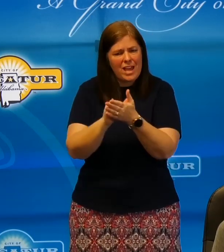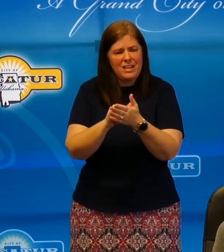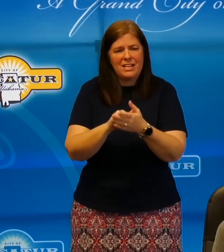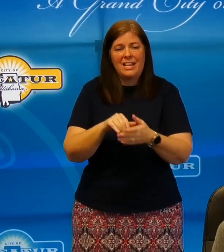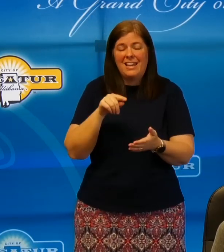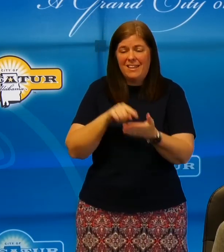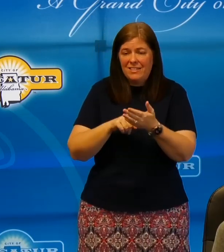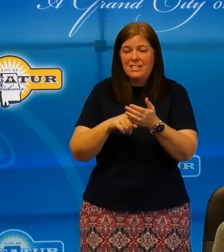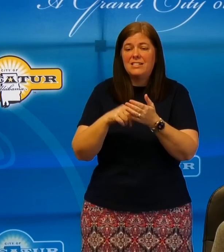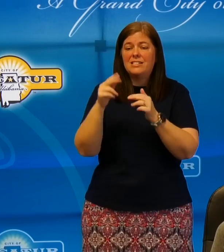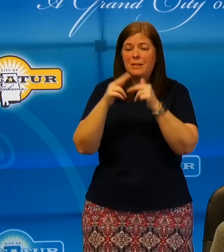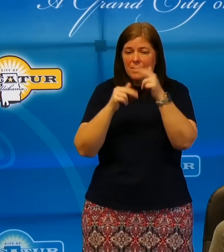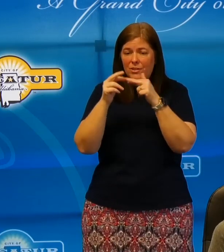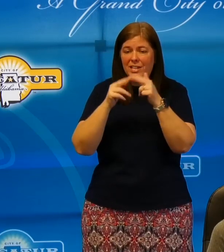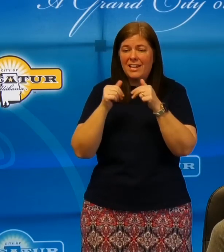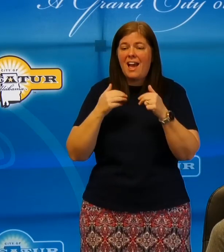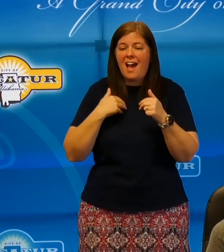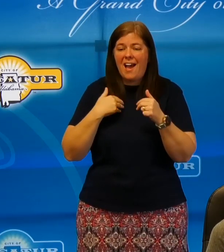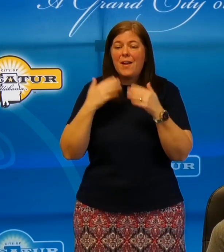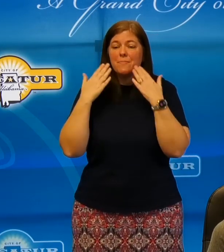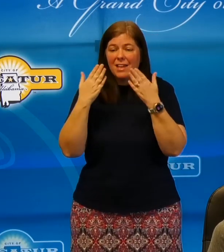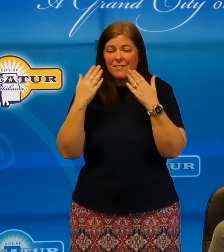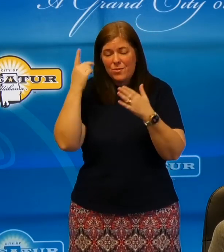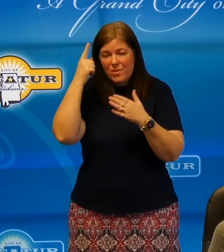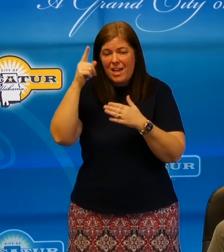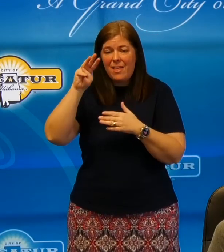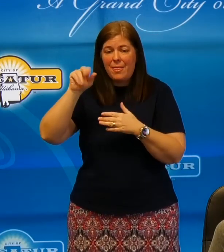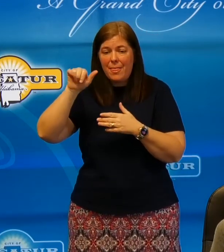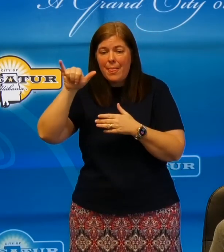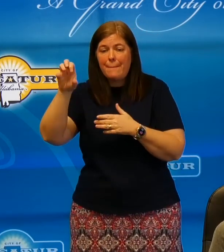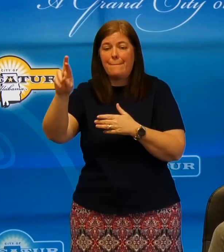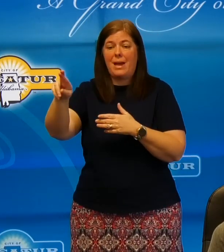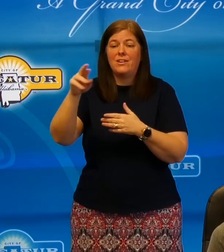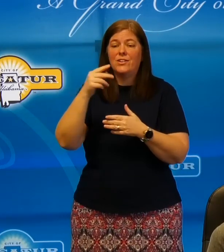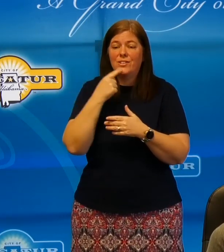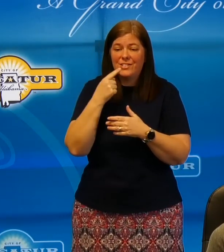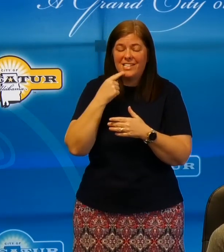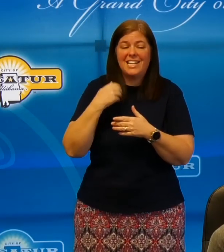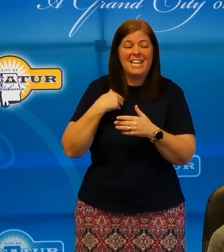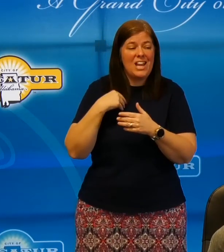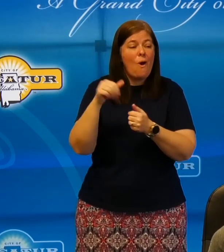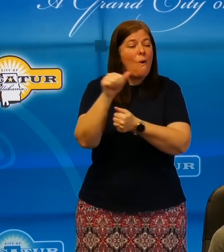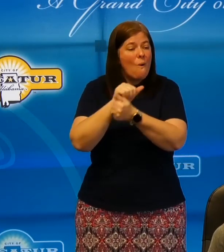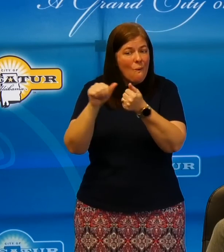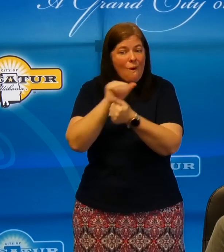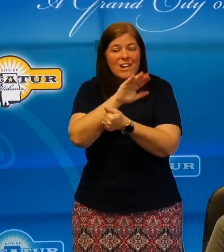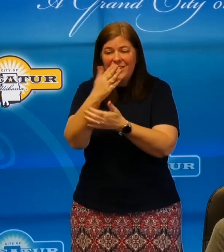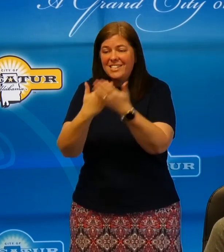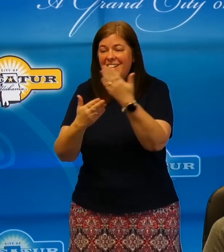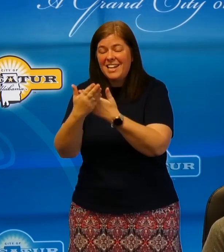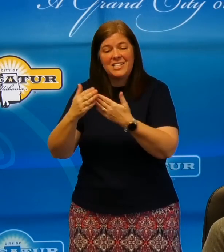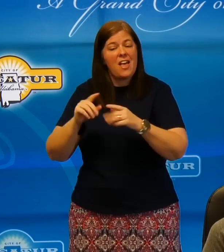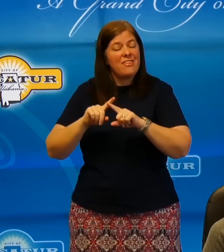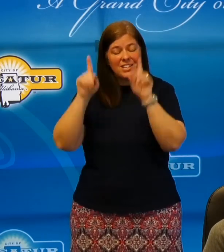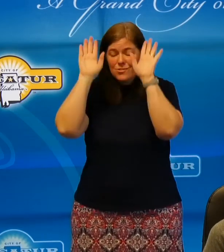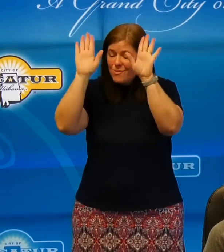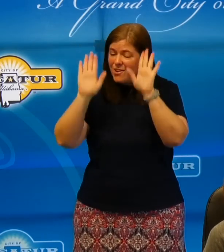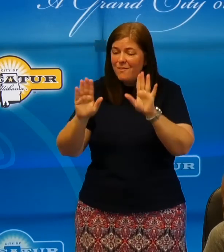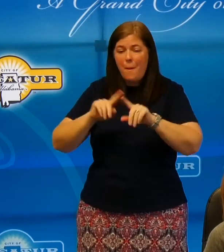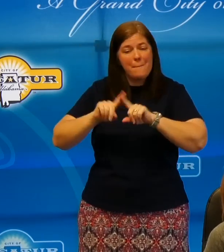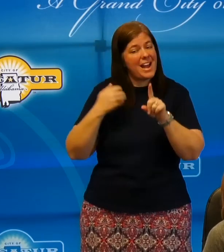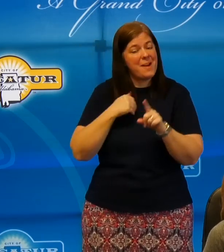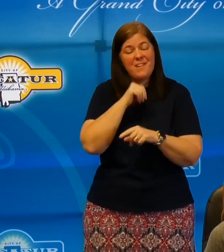I appreciated that the mayor said that he had washed his hands. That's great. I'm still not going to touch anything if I can help it. And I encourage you to do